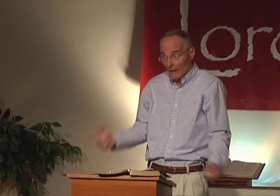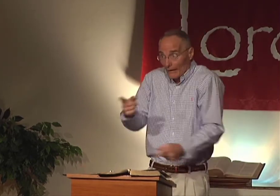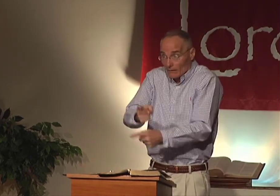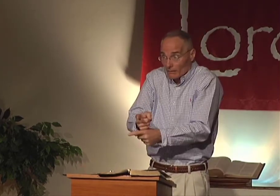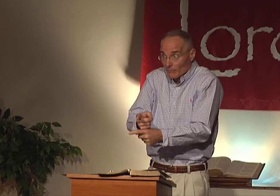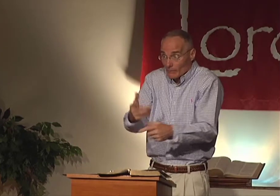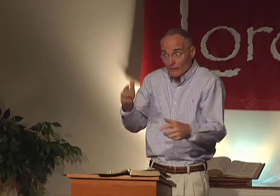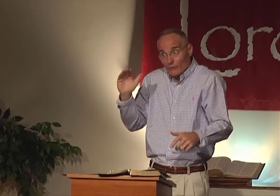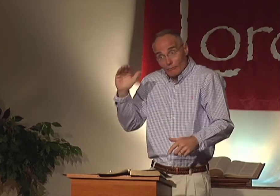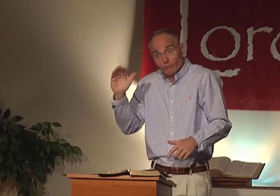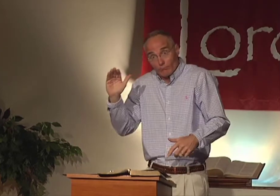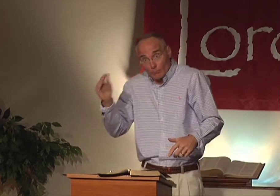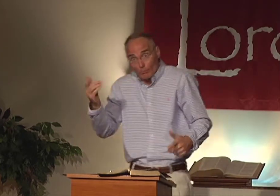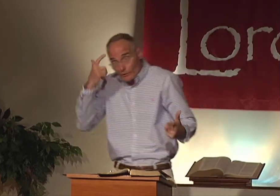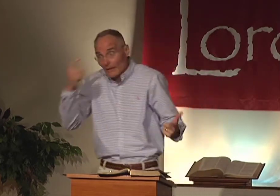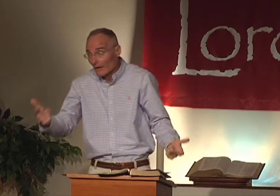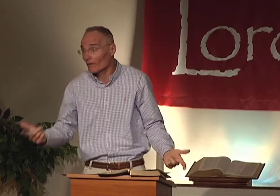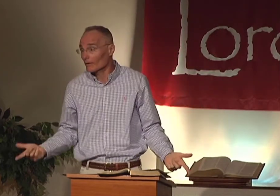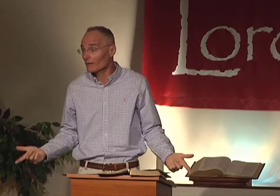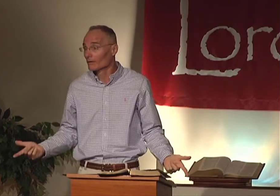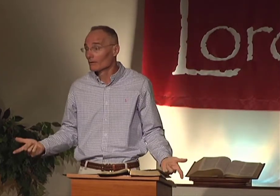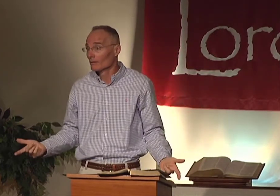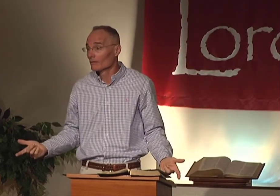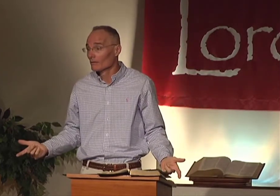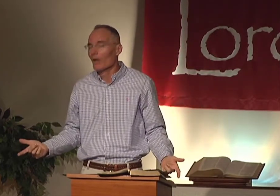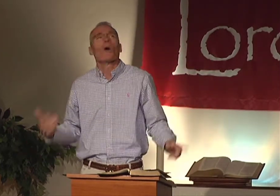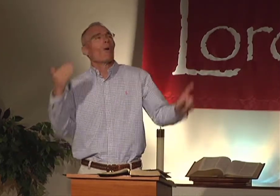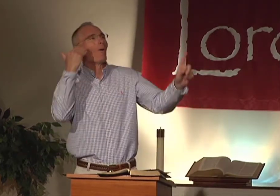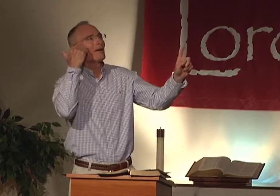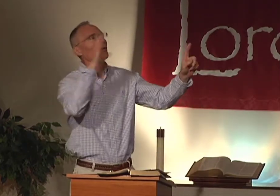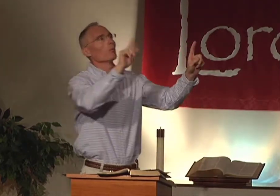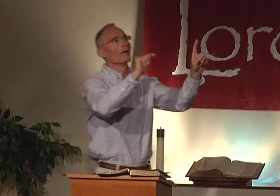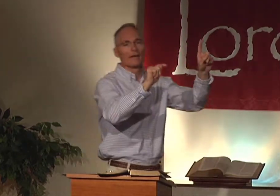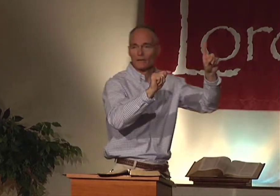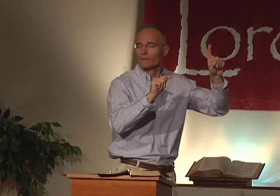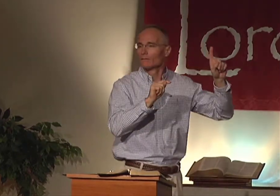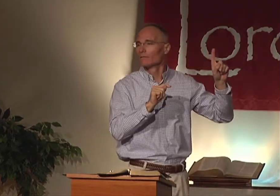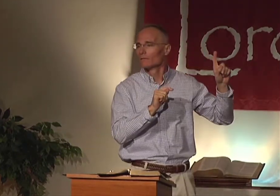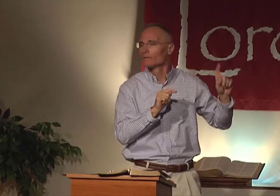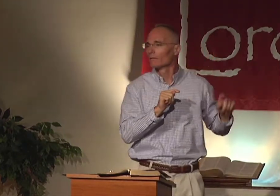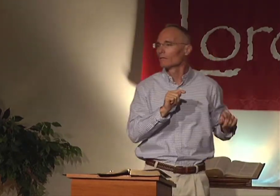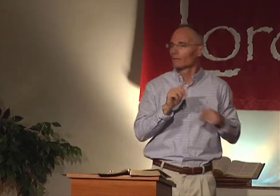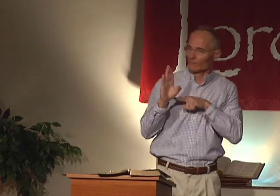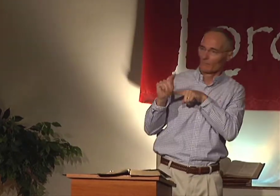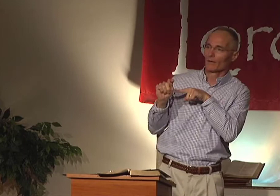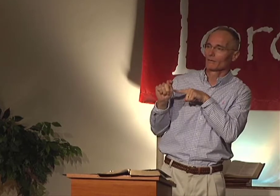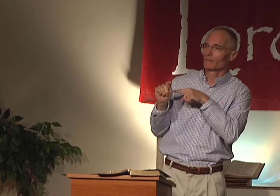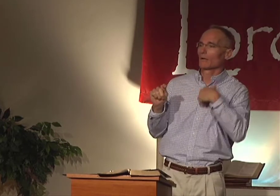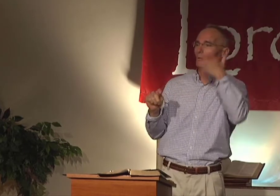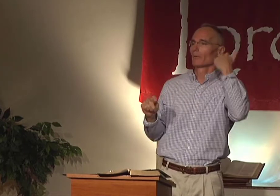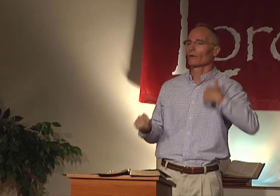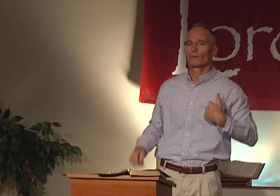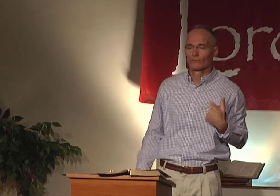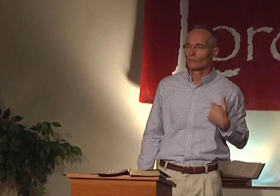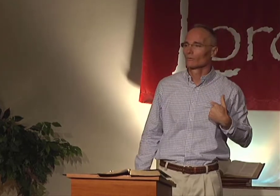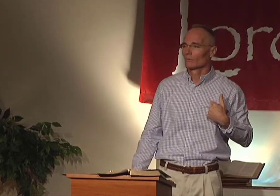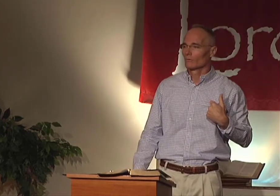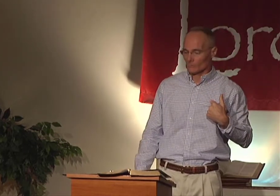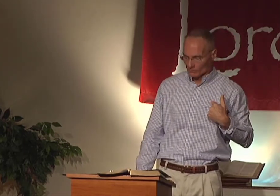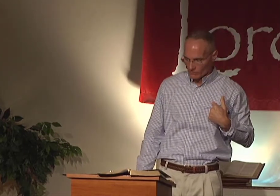Right? Pretty arrogant. Oh, I know know, but, that but, I know what's